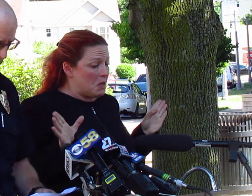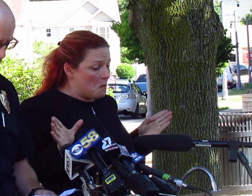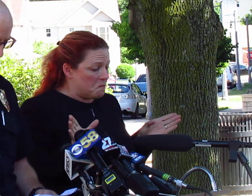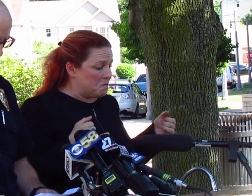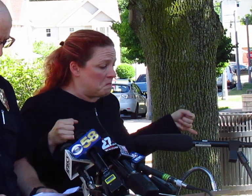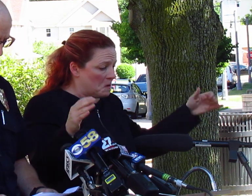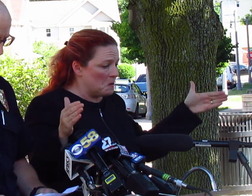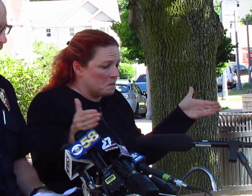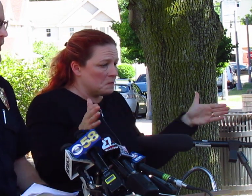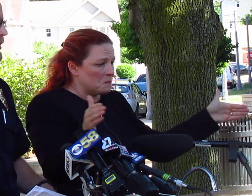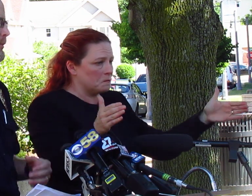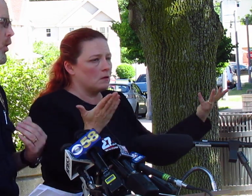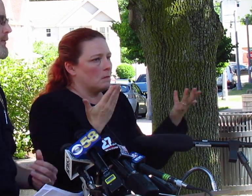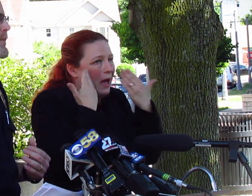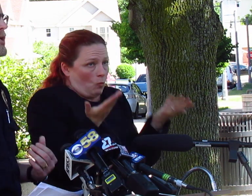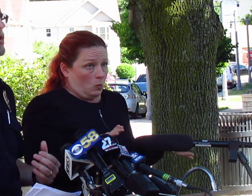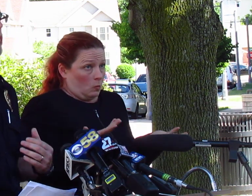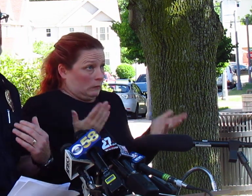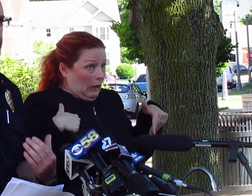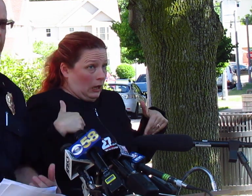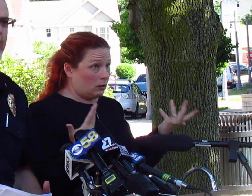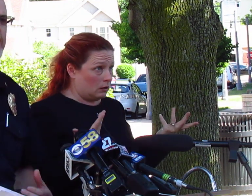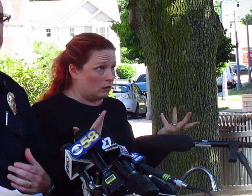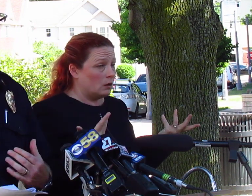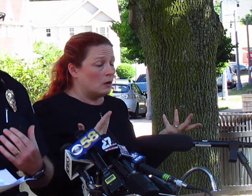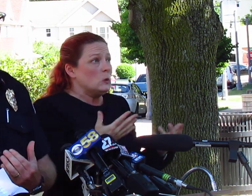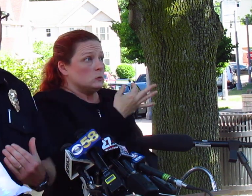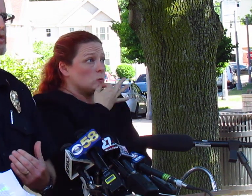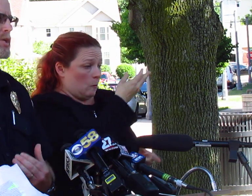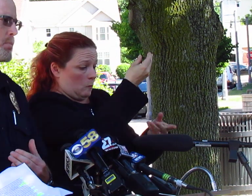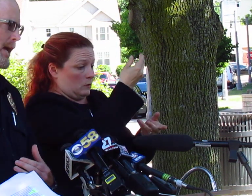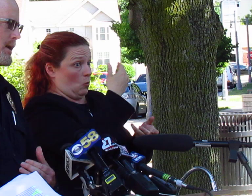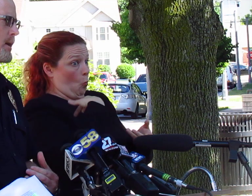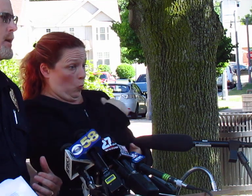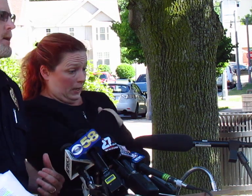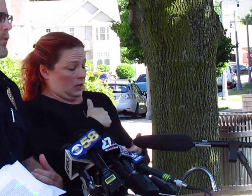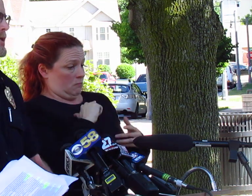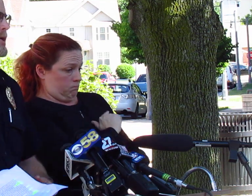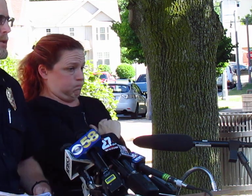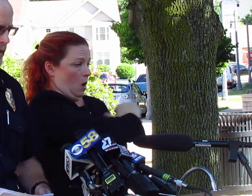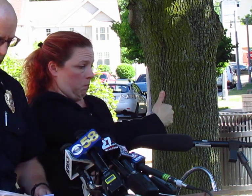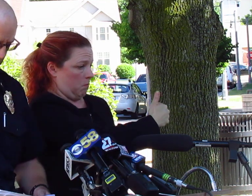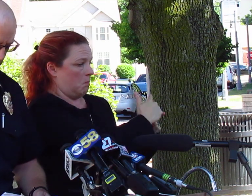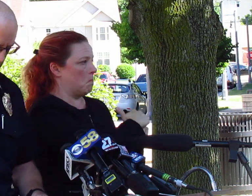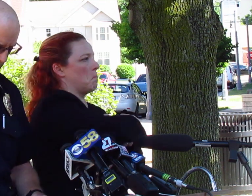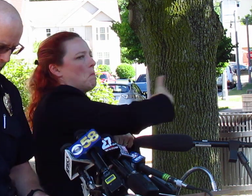it can be done, but I don't. More information will be communicated as soon as that decision is made. If we can